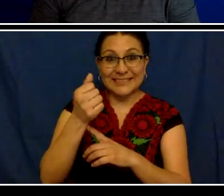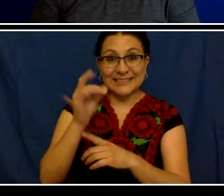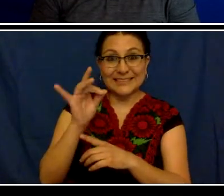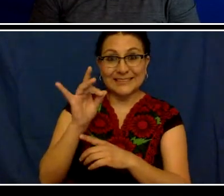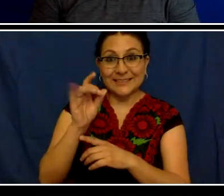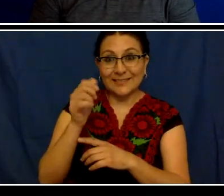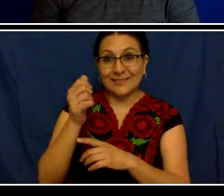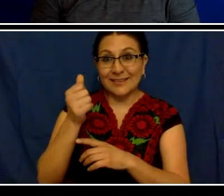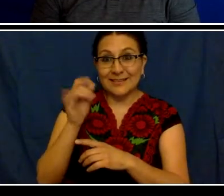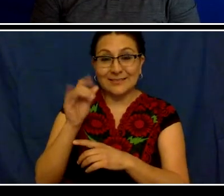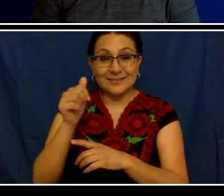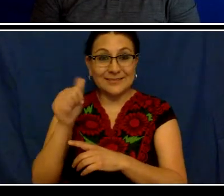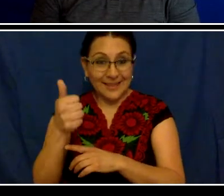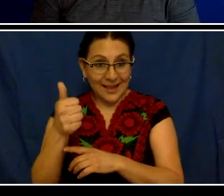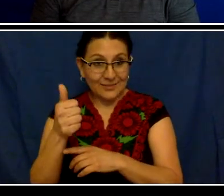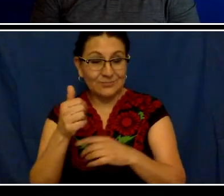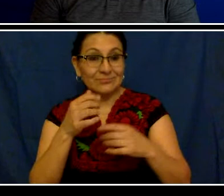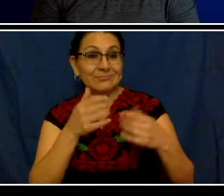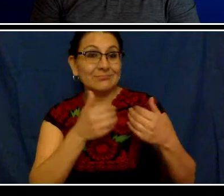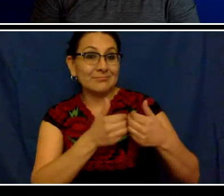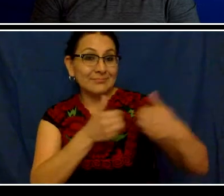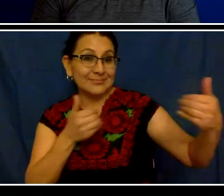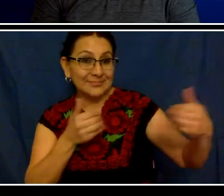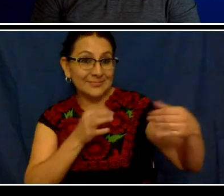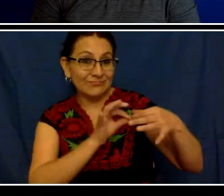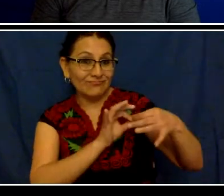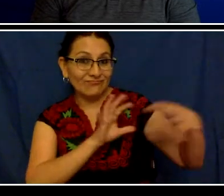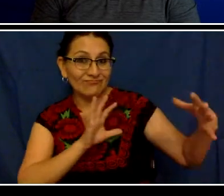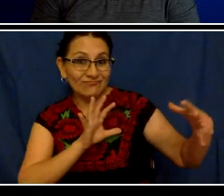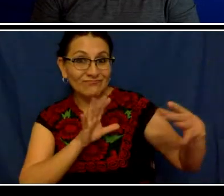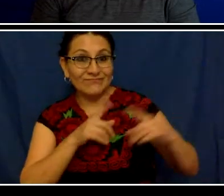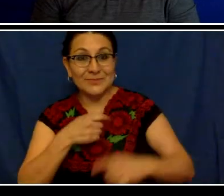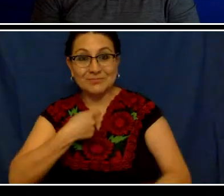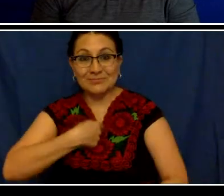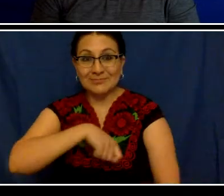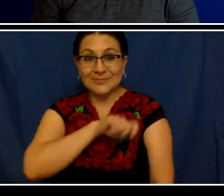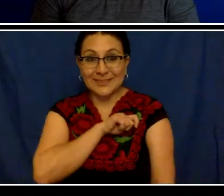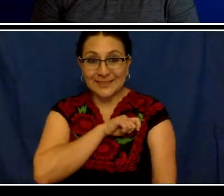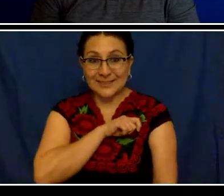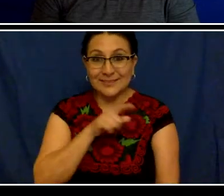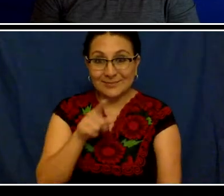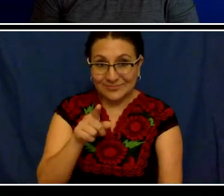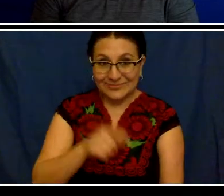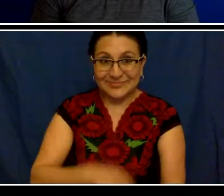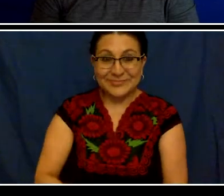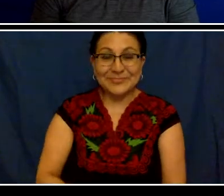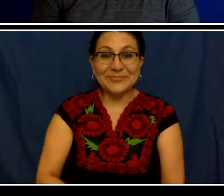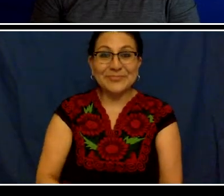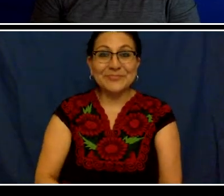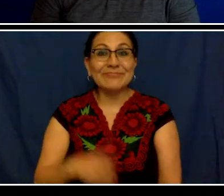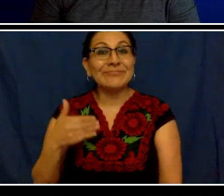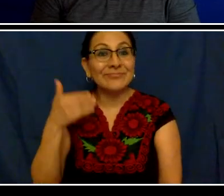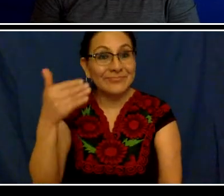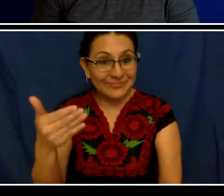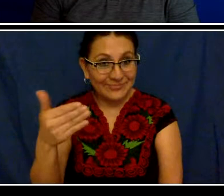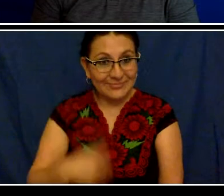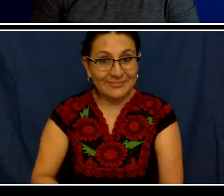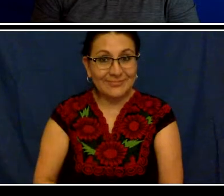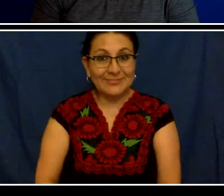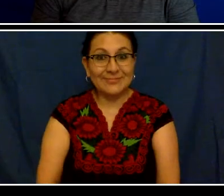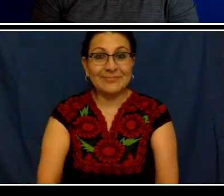So Chile celebrates on September 18th, 1880, from their independence from Spain.